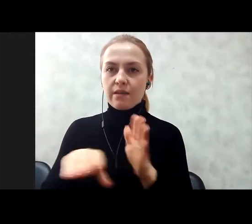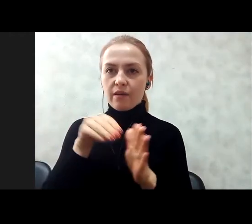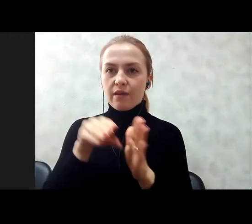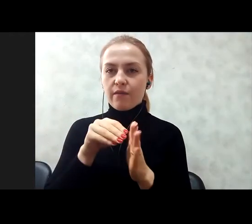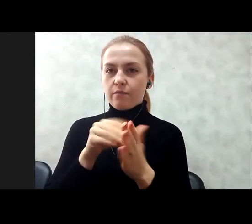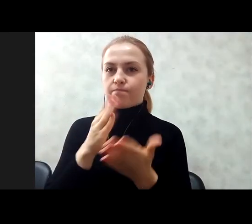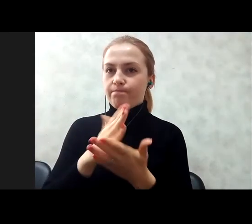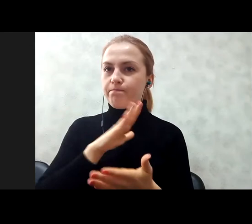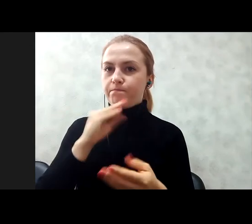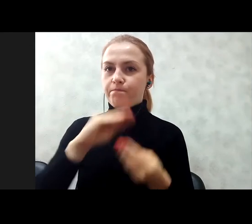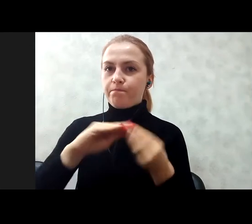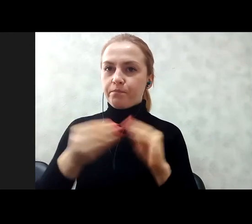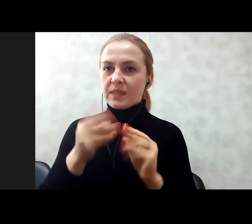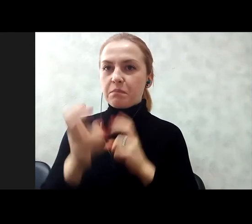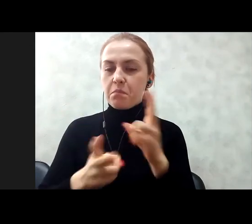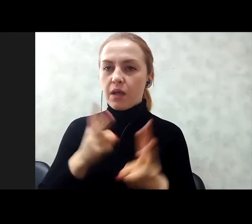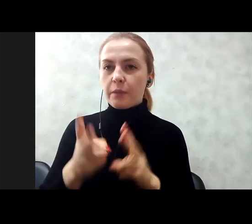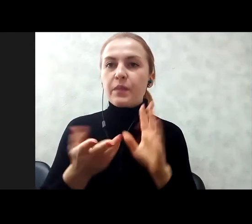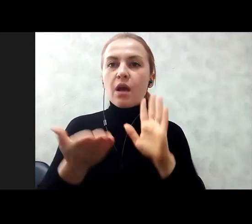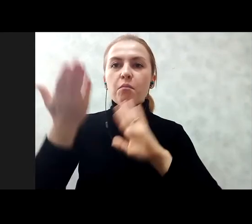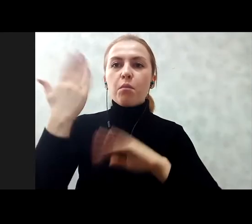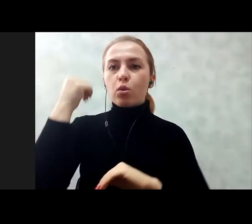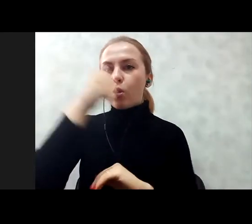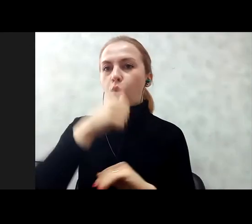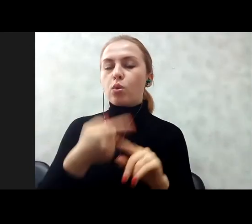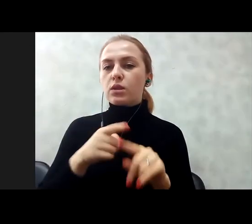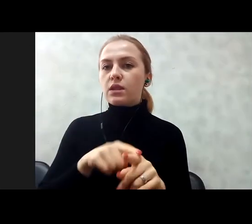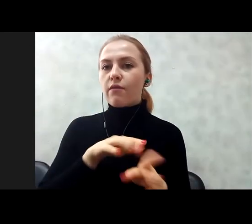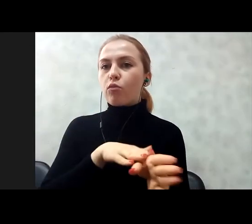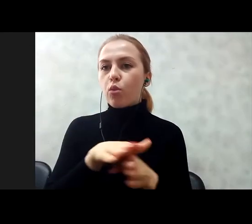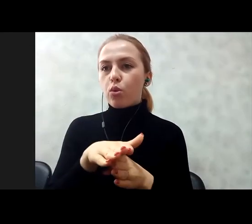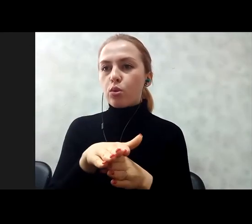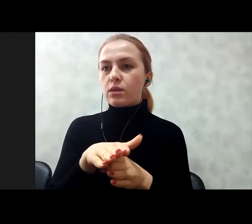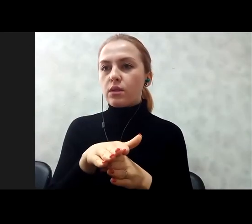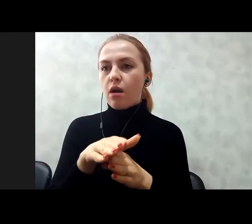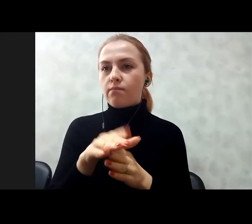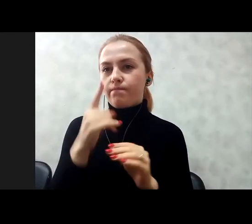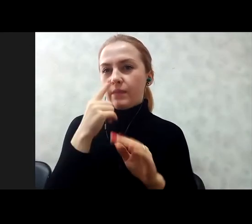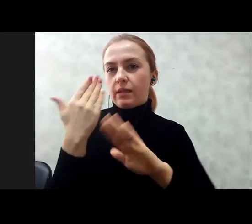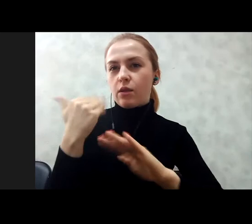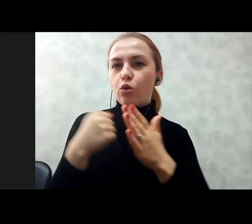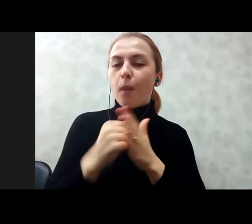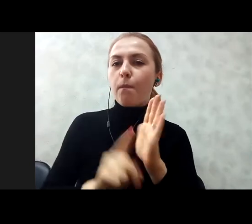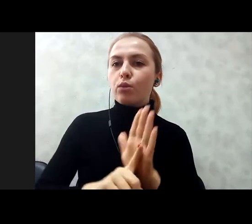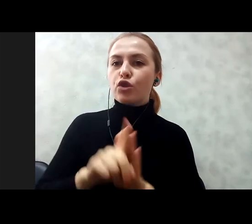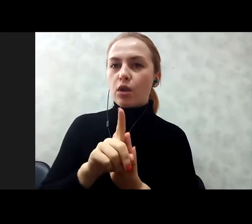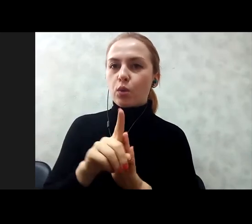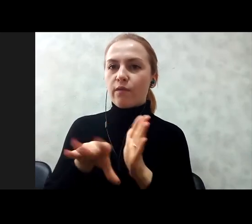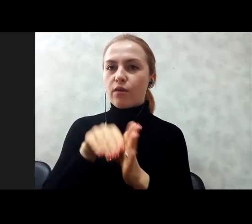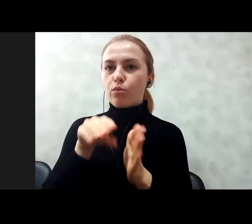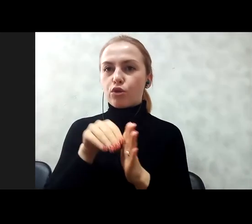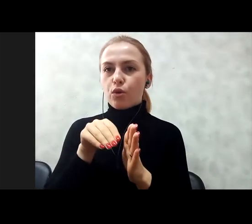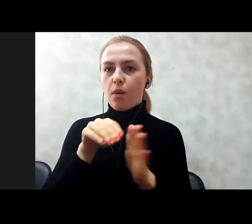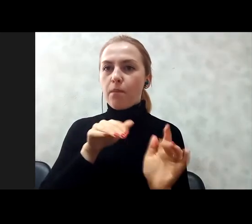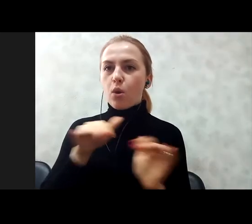the regulation of local elections were amended in this summer, quite on the eve